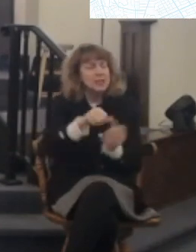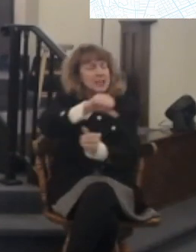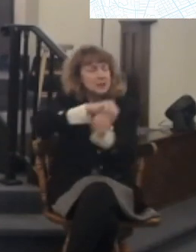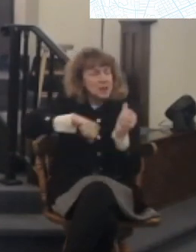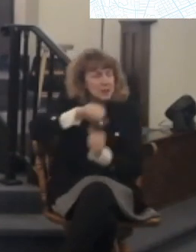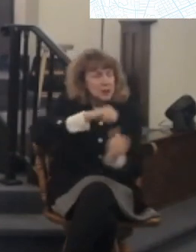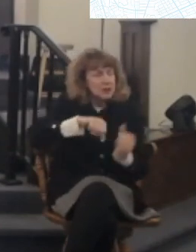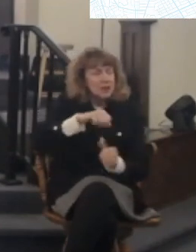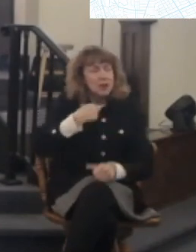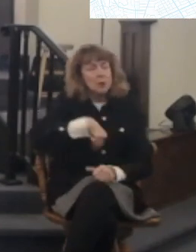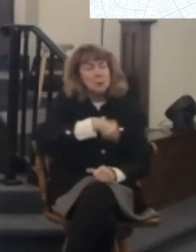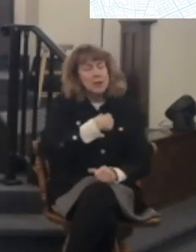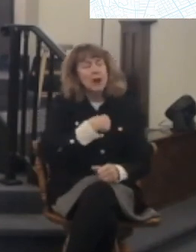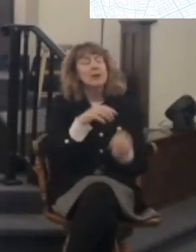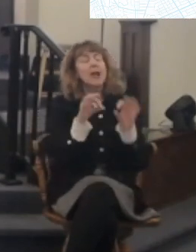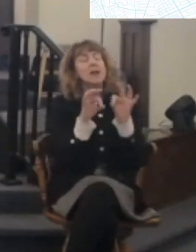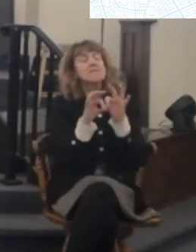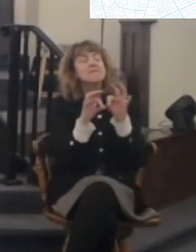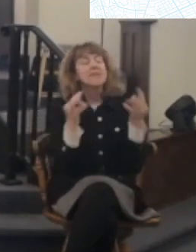We are a family.